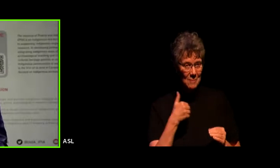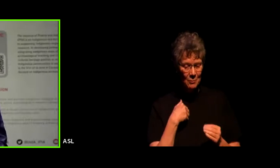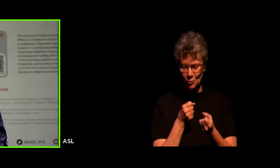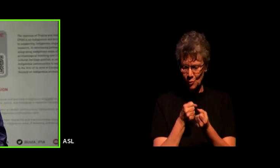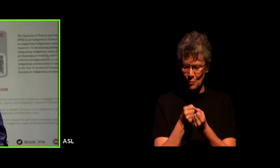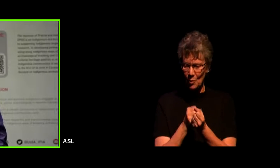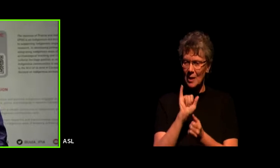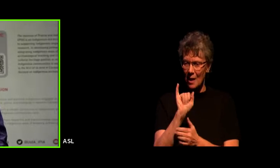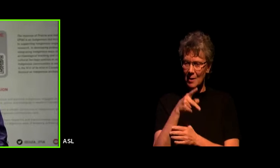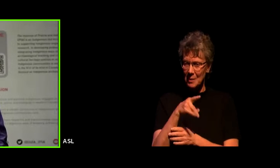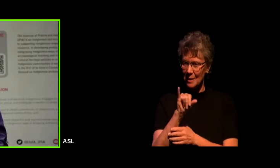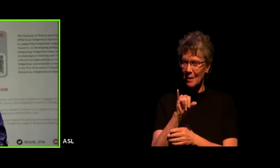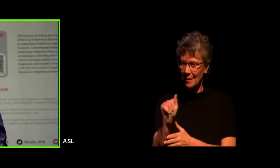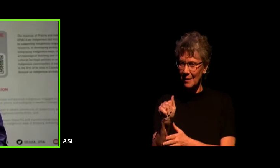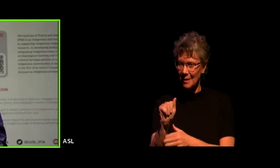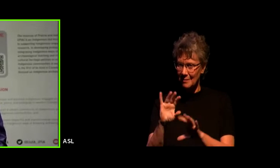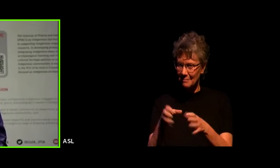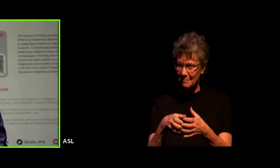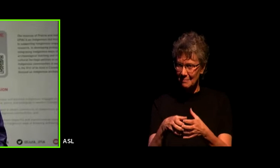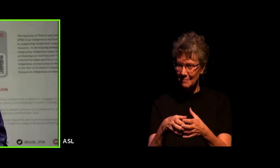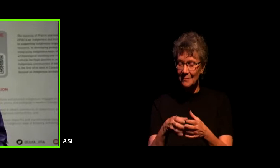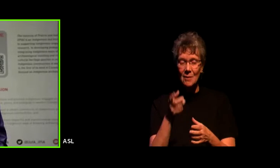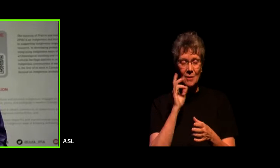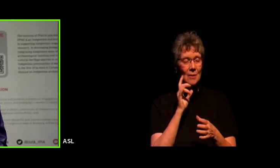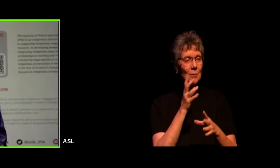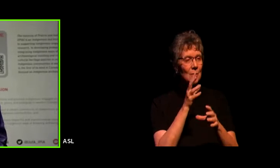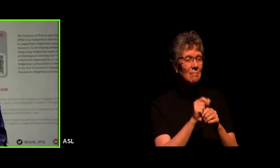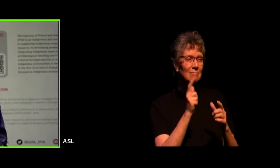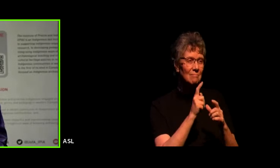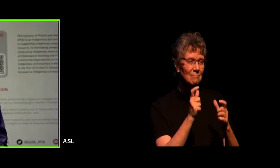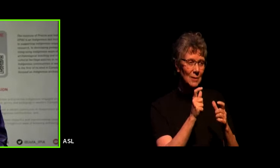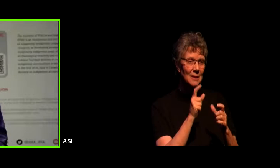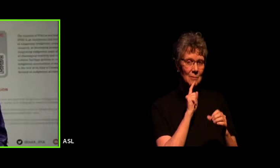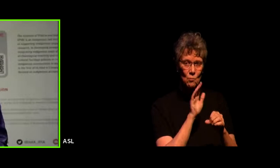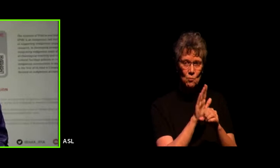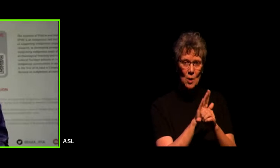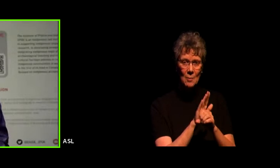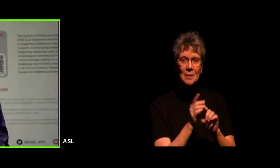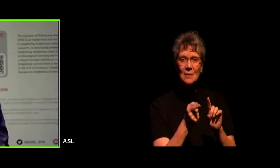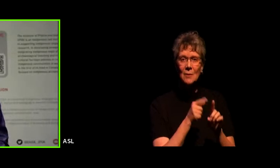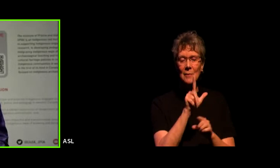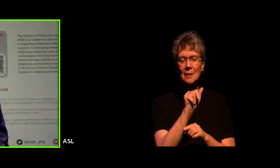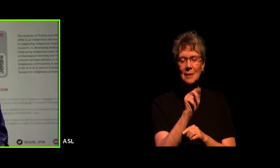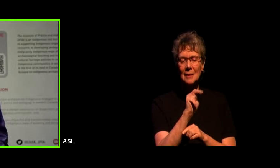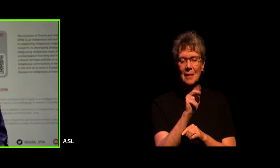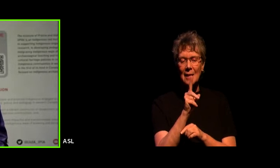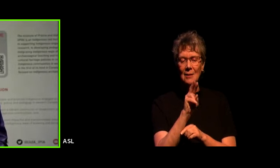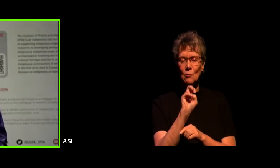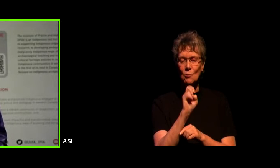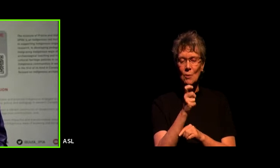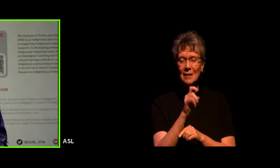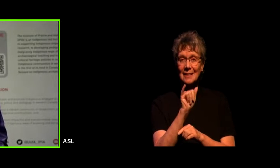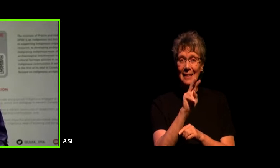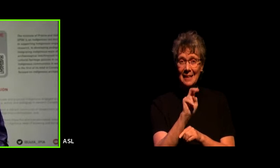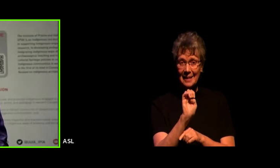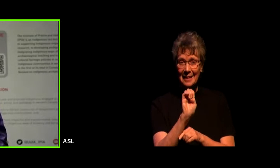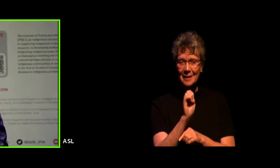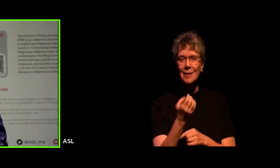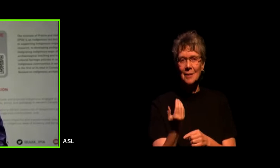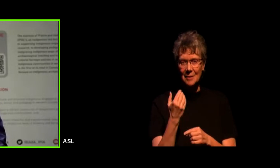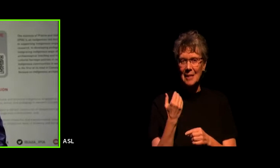We've also received a significant pledge from Mr. Larry Andrews of Landrex Inc., who is an alumnus of the Faculty of Arts and